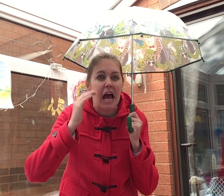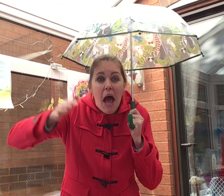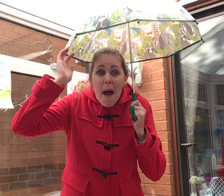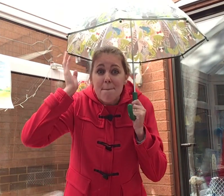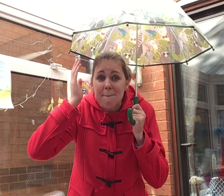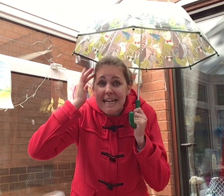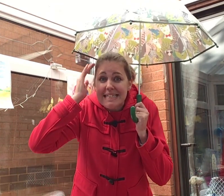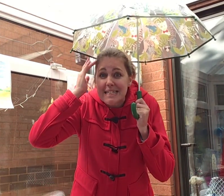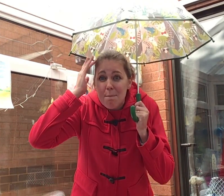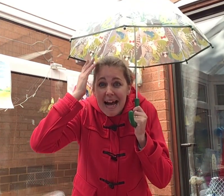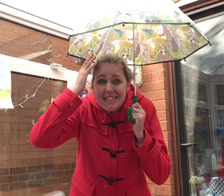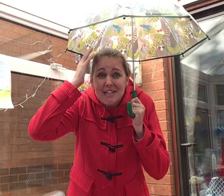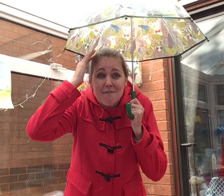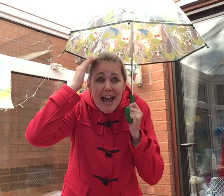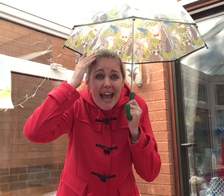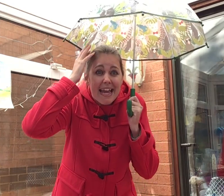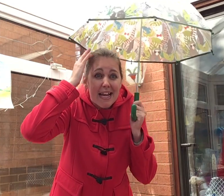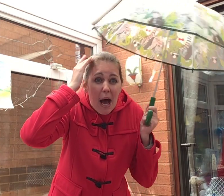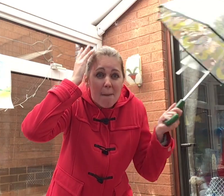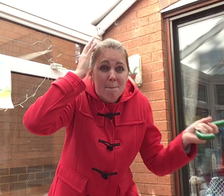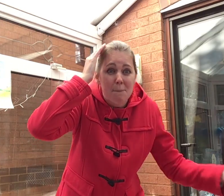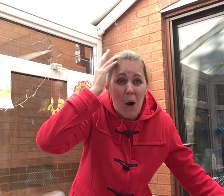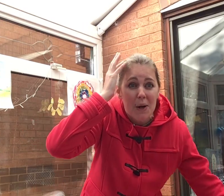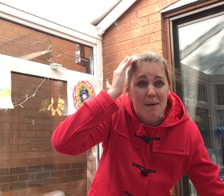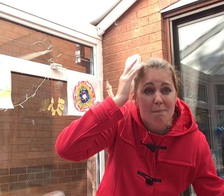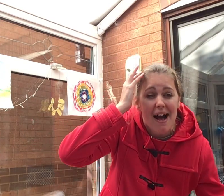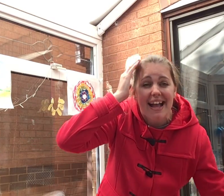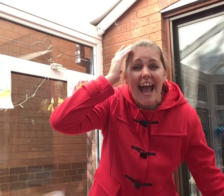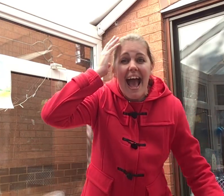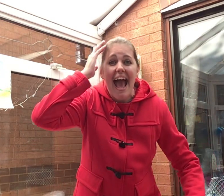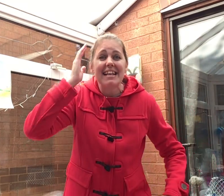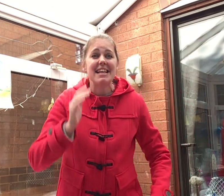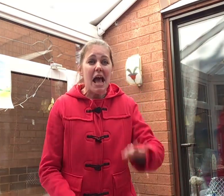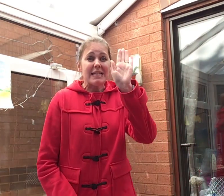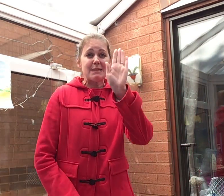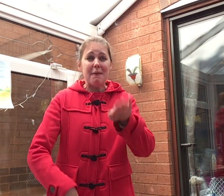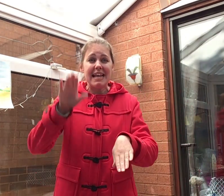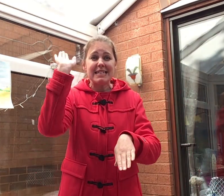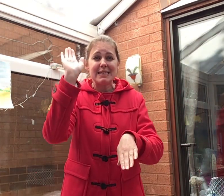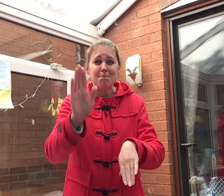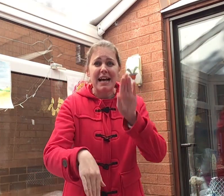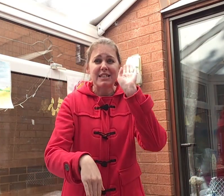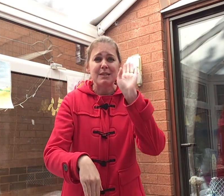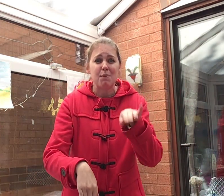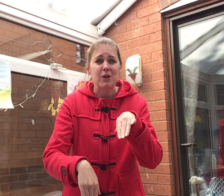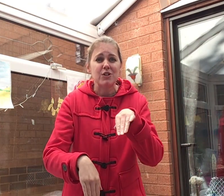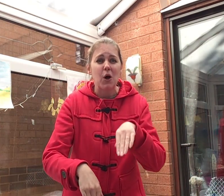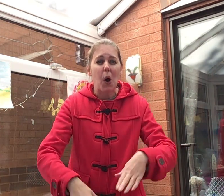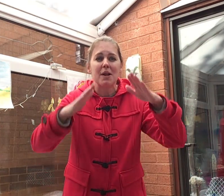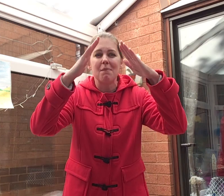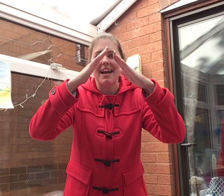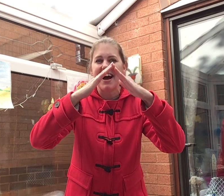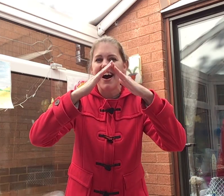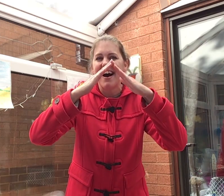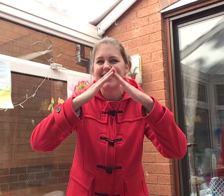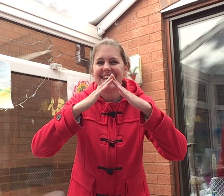Bit-a-batter rain upon my head. Splish, splash, splosh on my garden